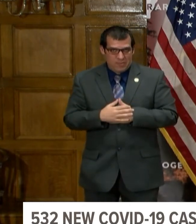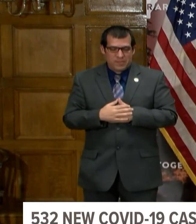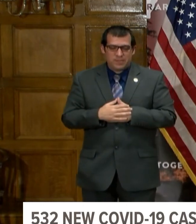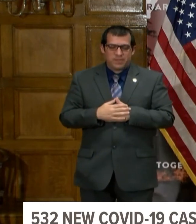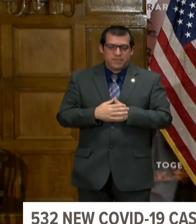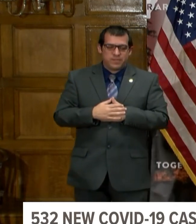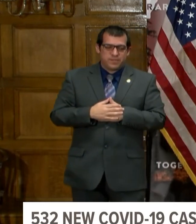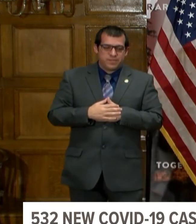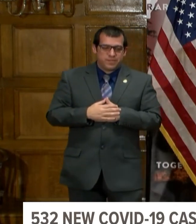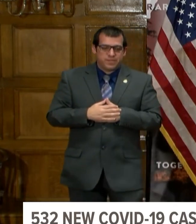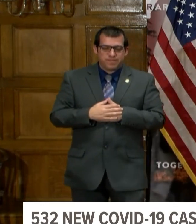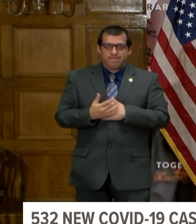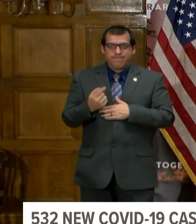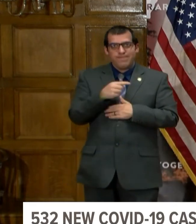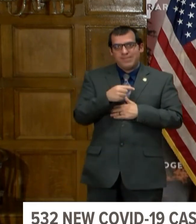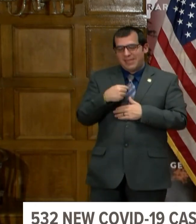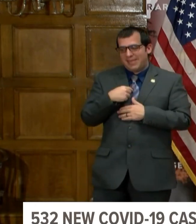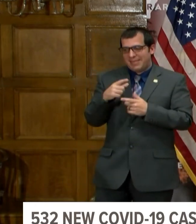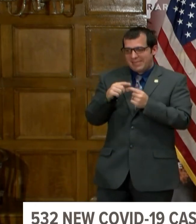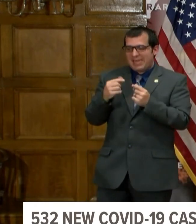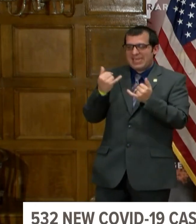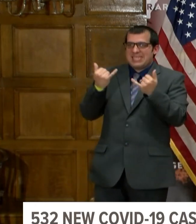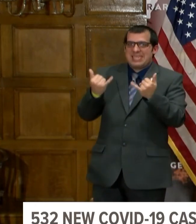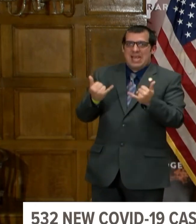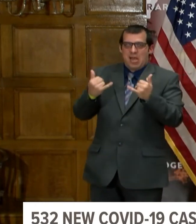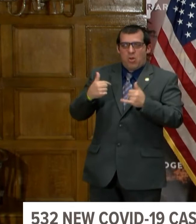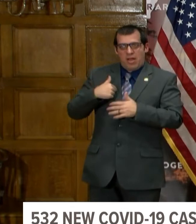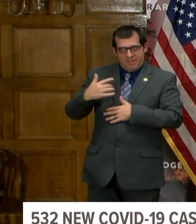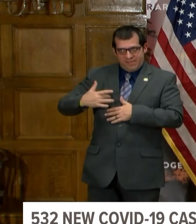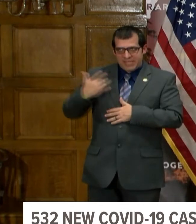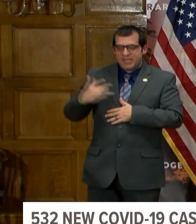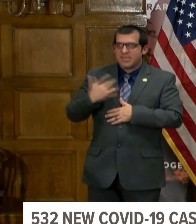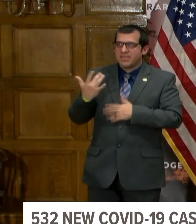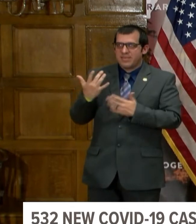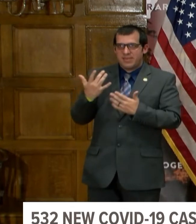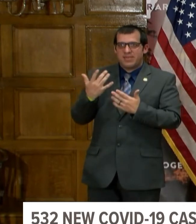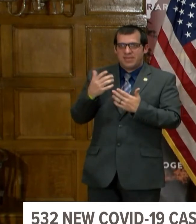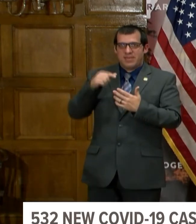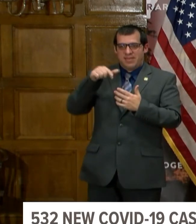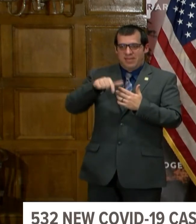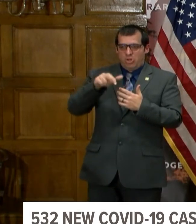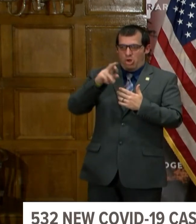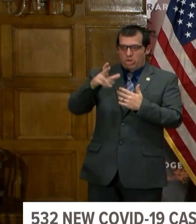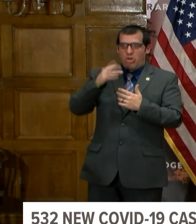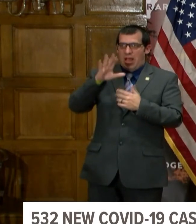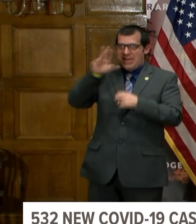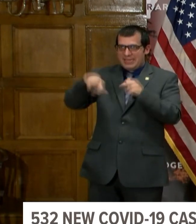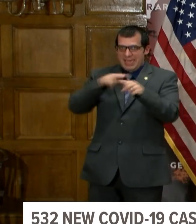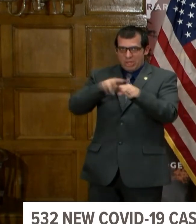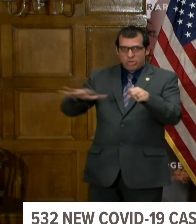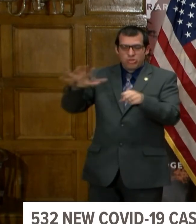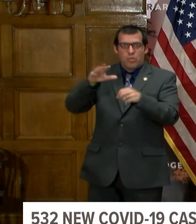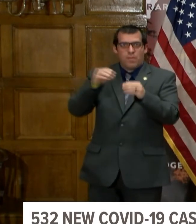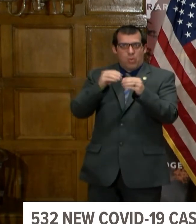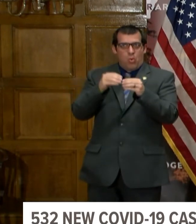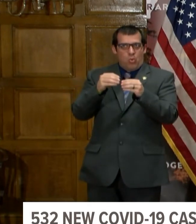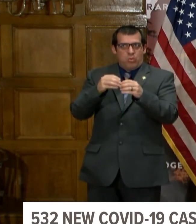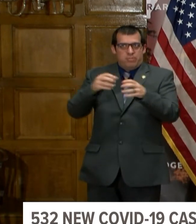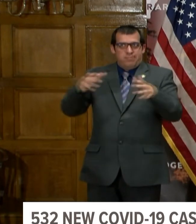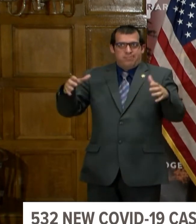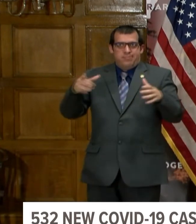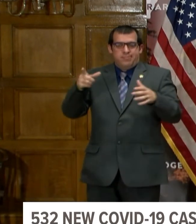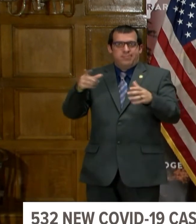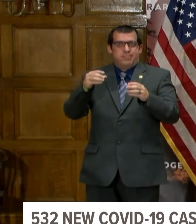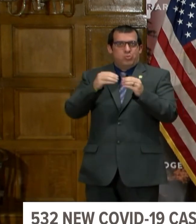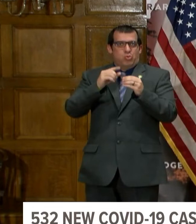As I said, I believe there's a growing number of people in Arkansas and across the nation that take it very seriously. In fact, the